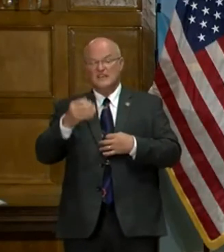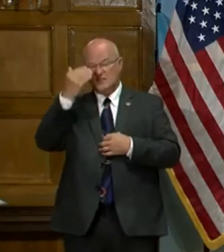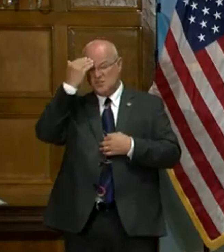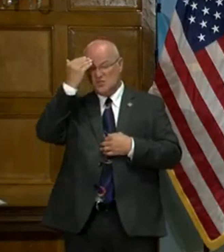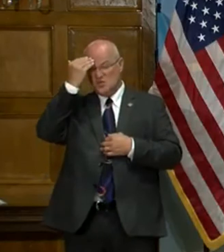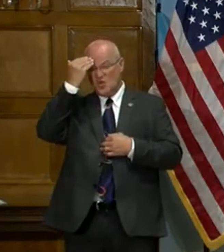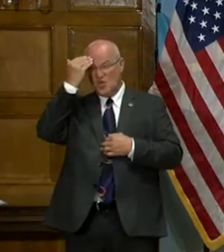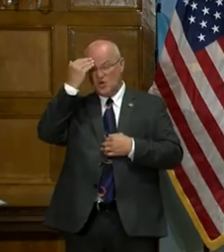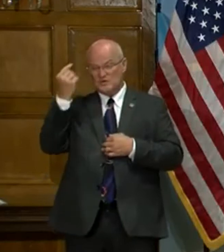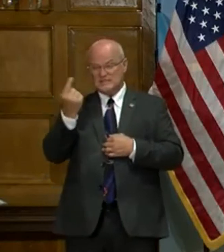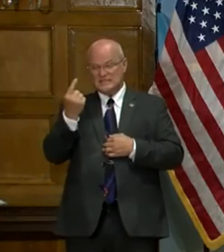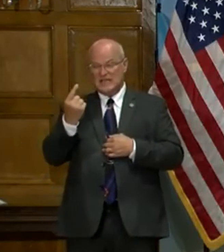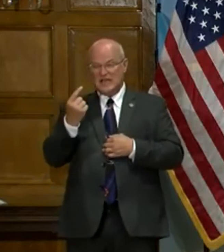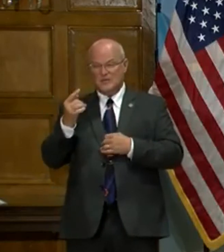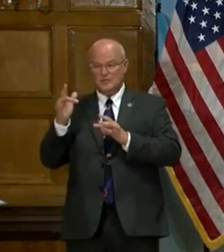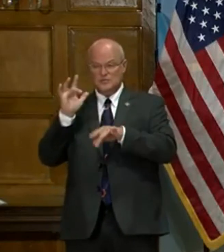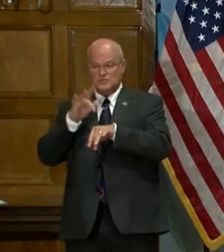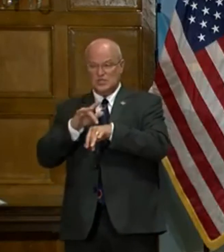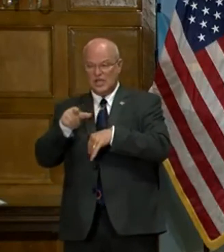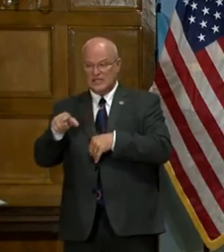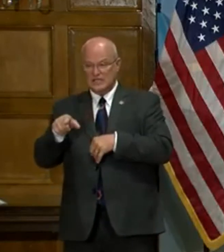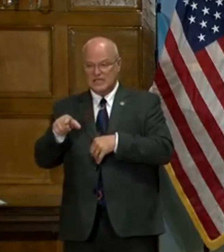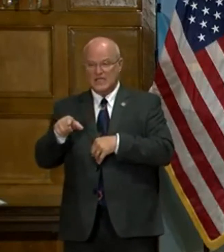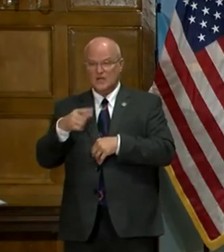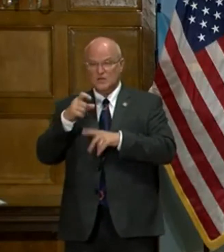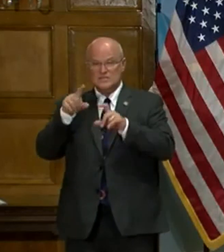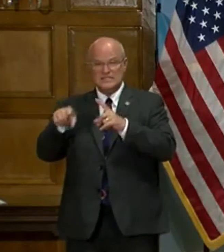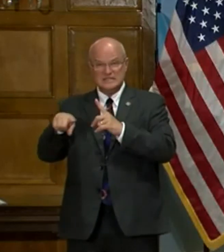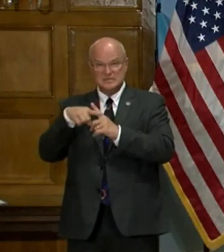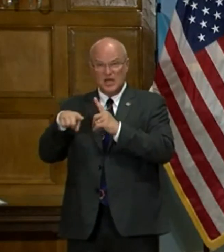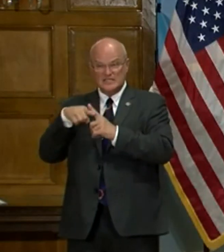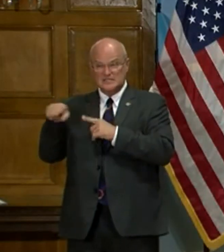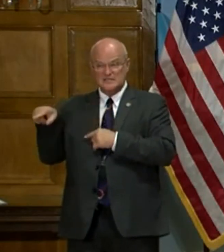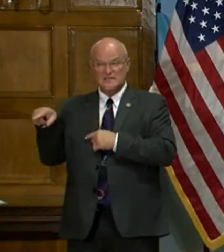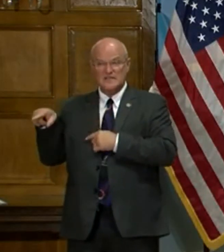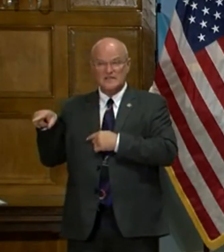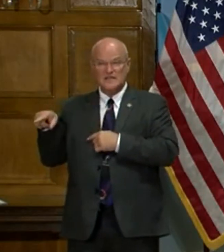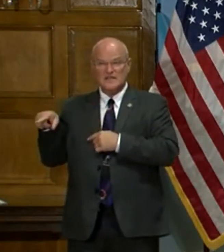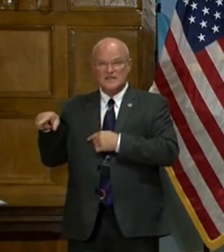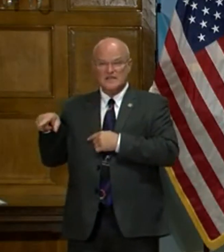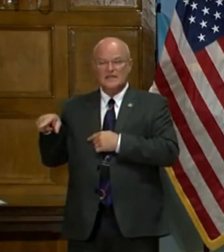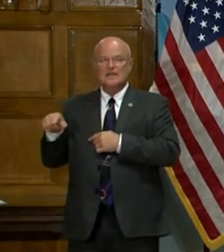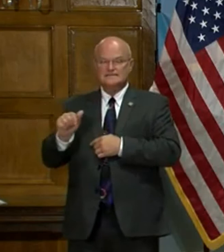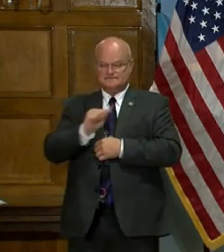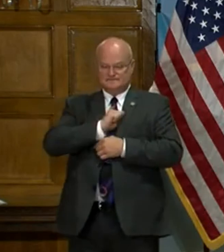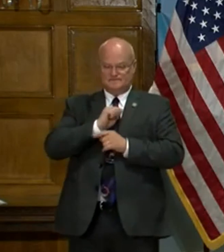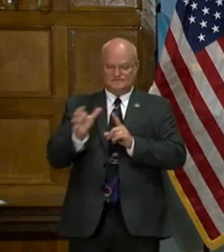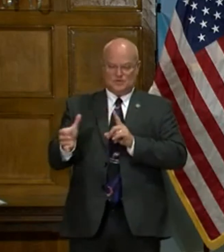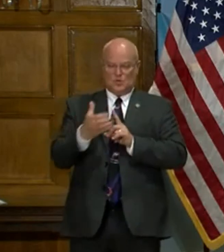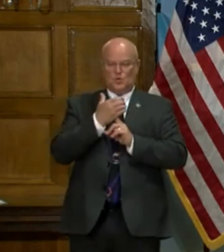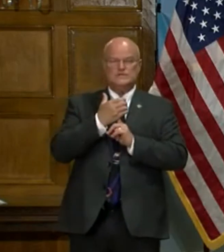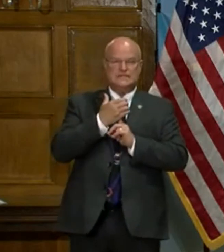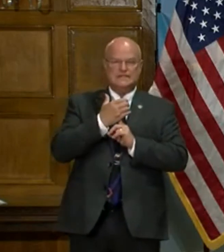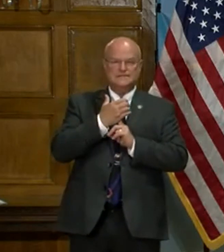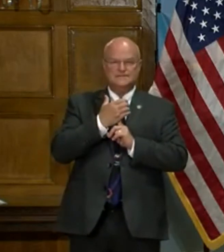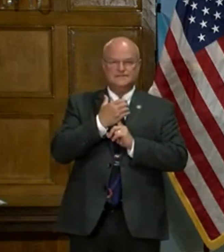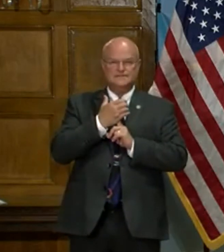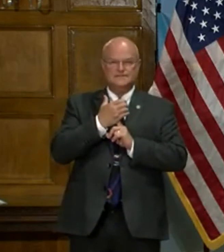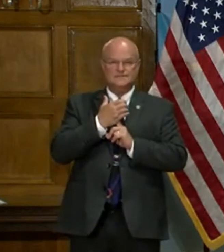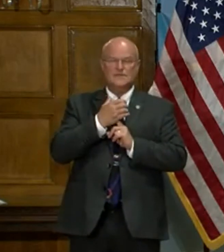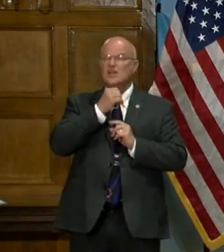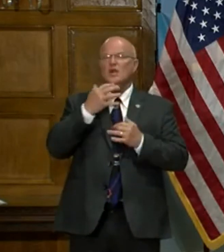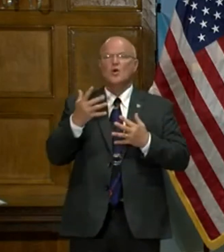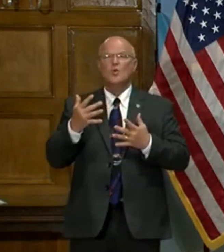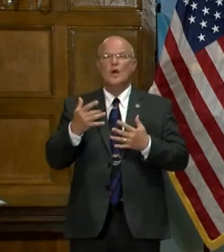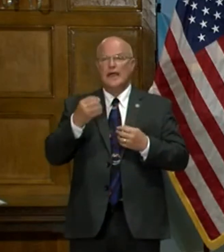you know that there's someone that you've been in contact with who's tested positive, you need to start self-quarantining right away. Don't